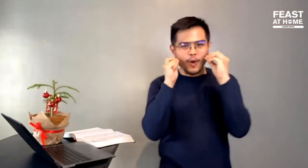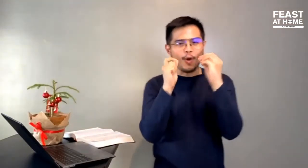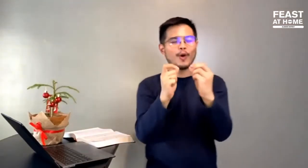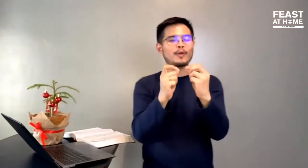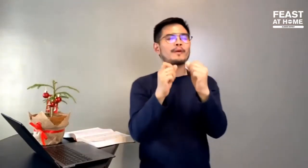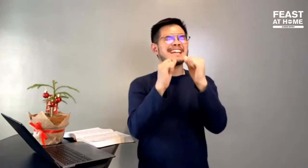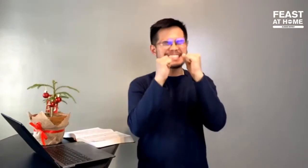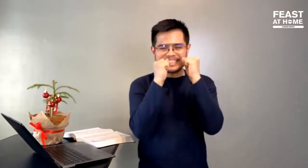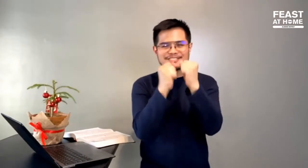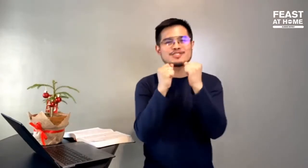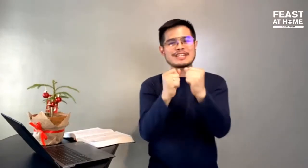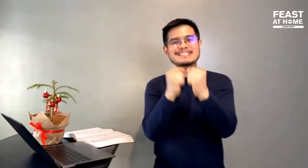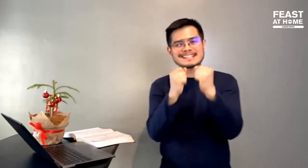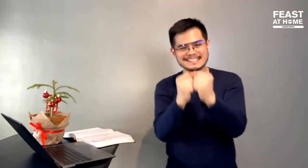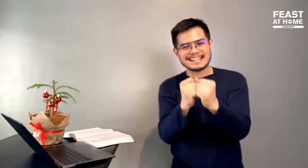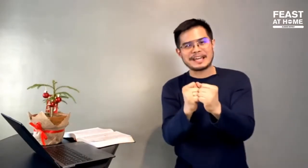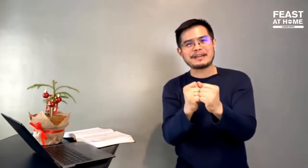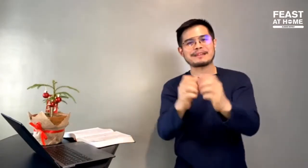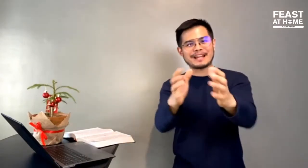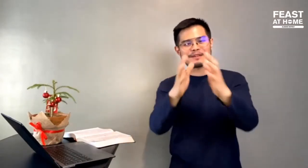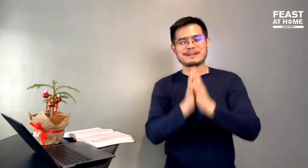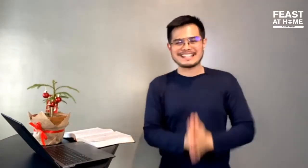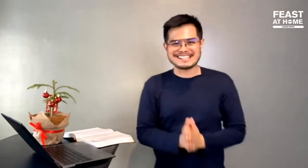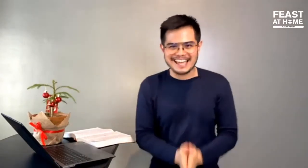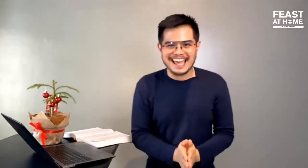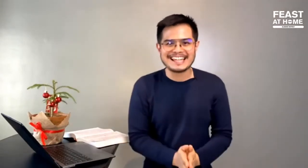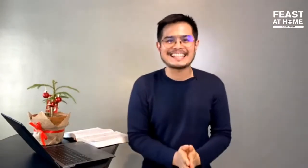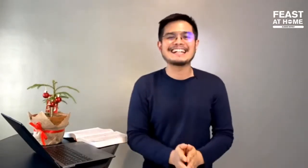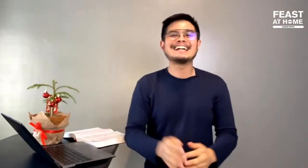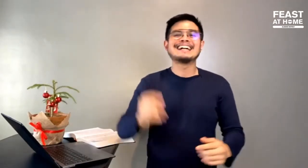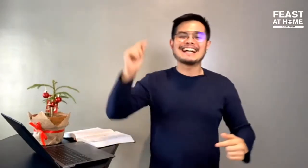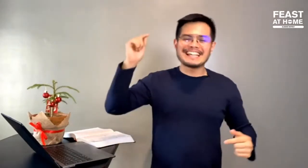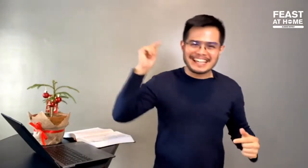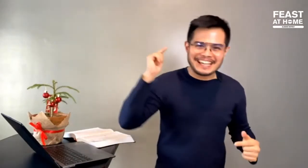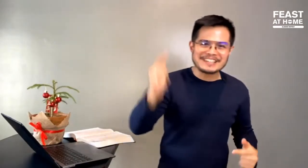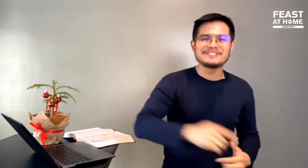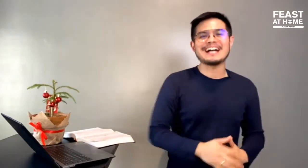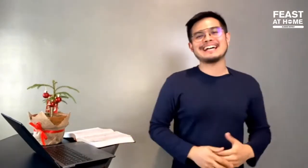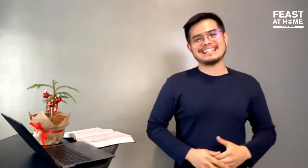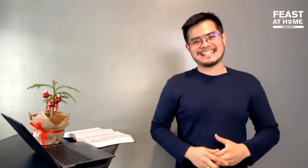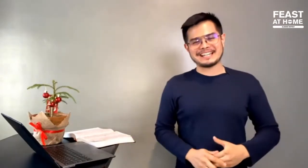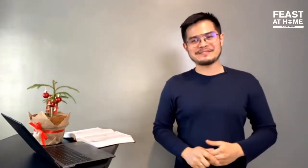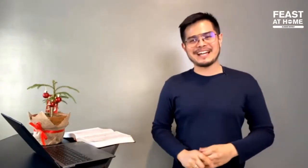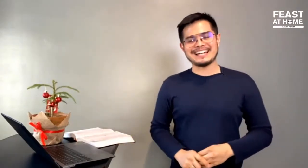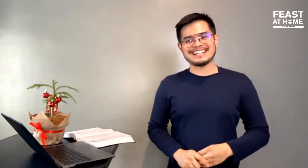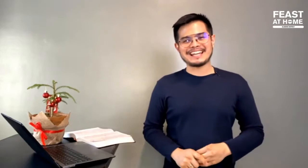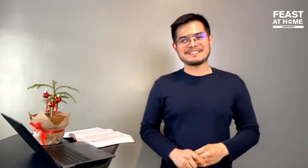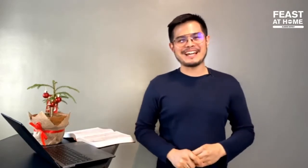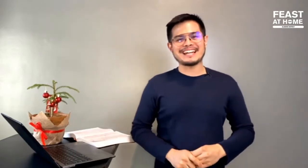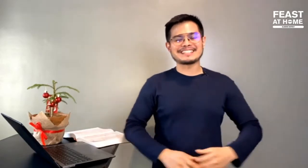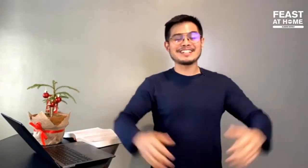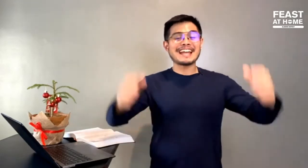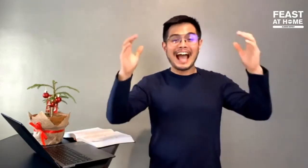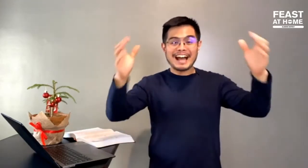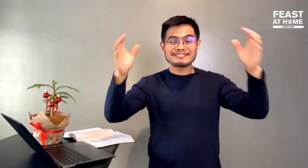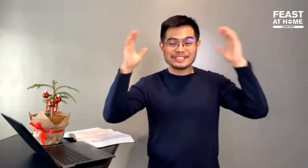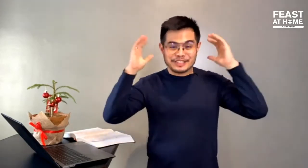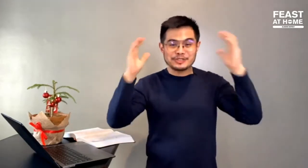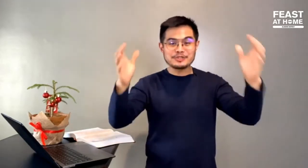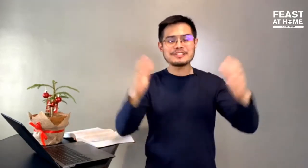us always in Jesus' name. And everybody said, amen, amen, amen.